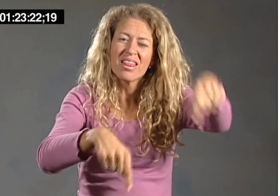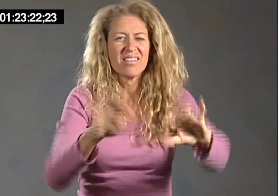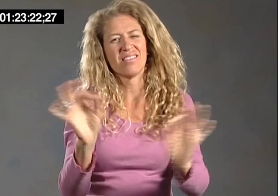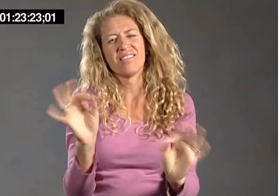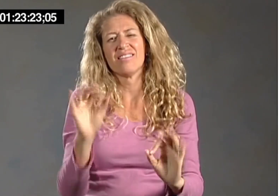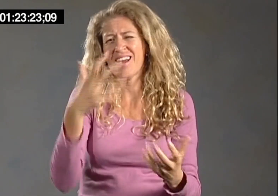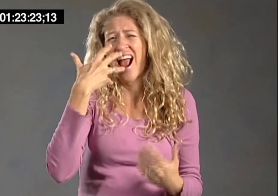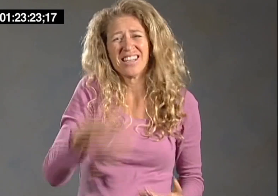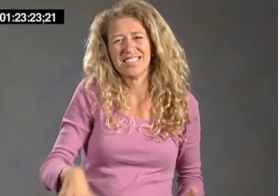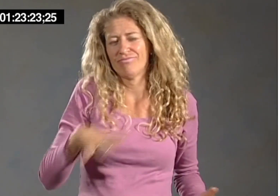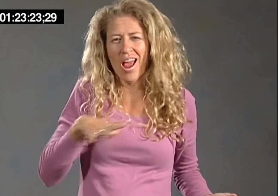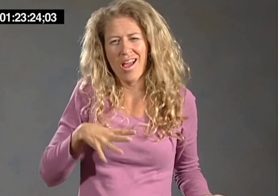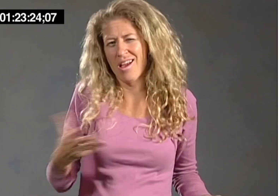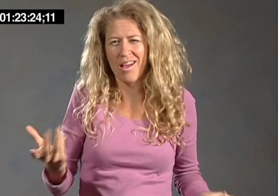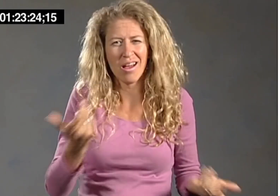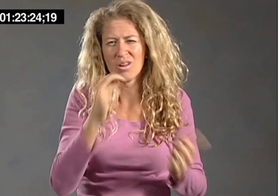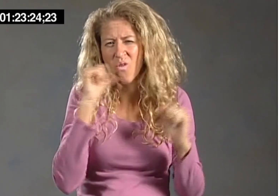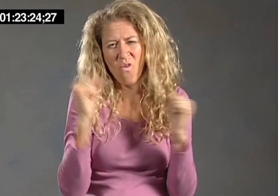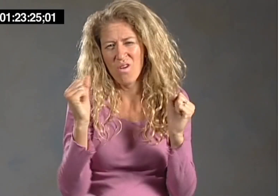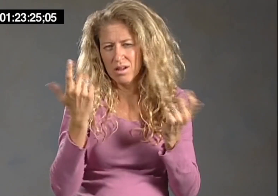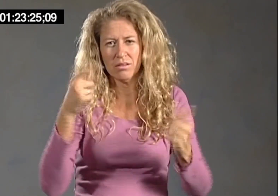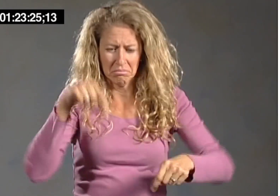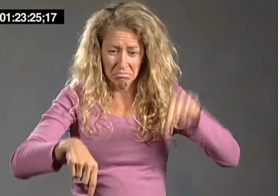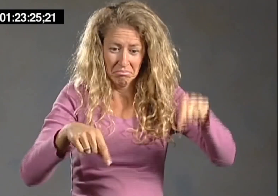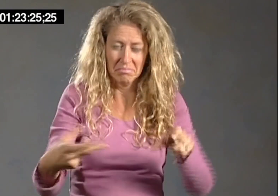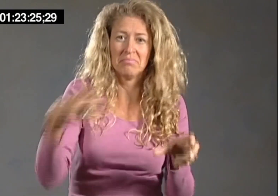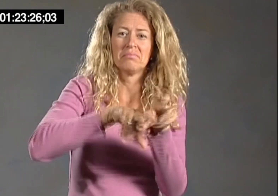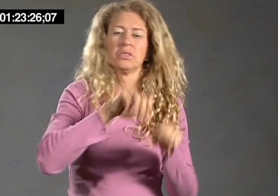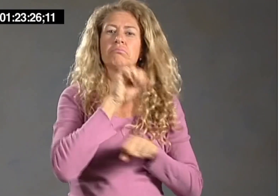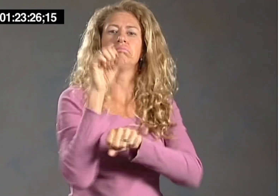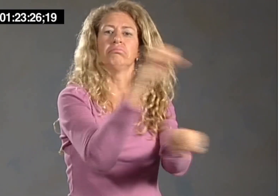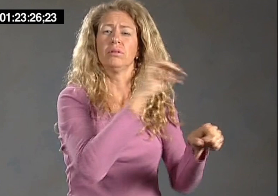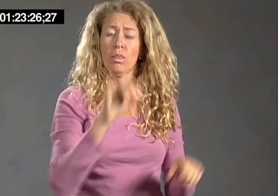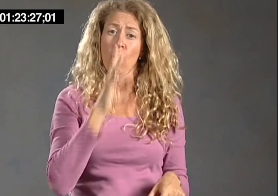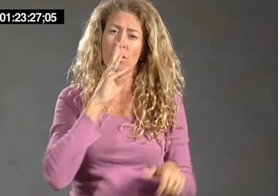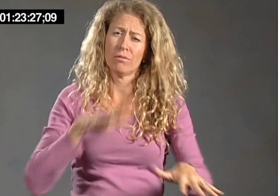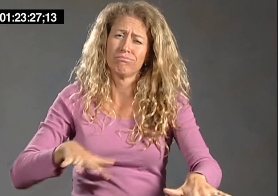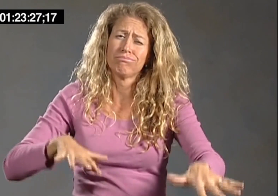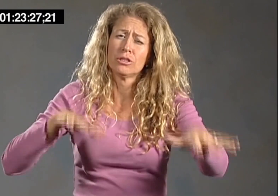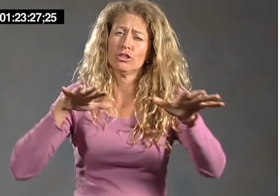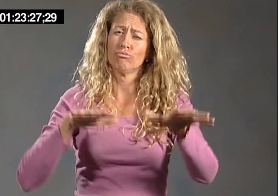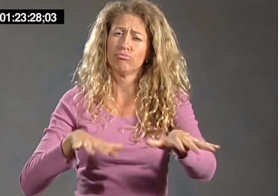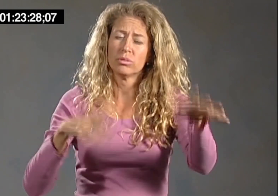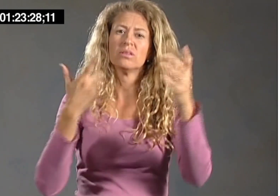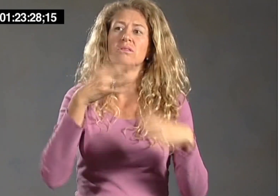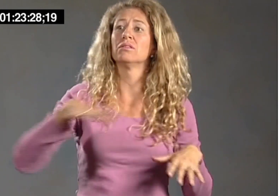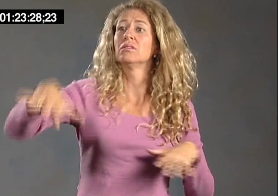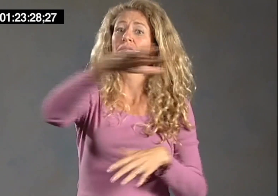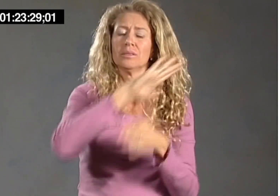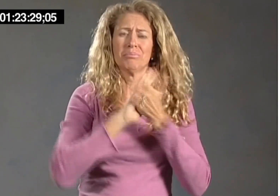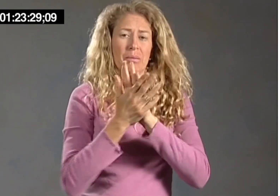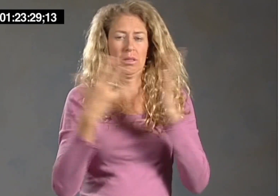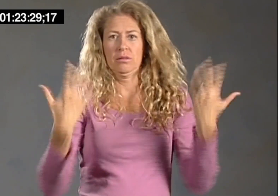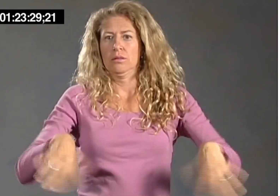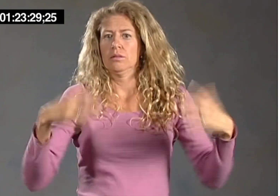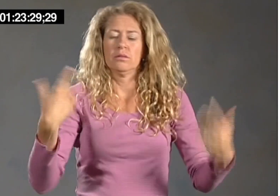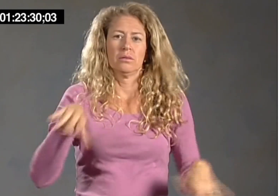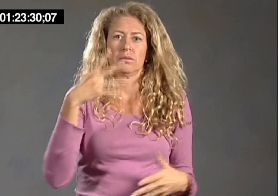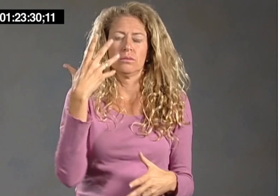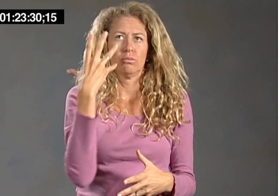becomes wet. The soil is rich and has